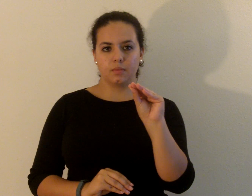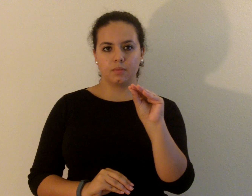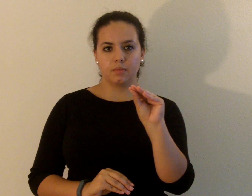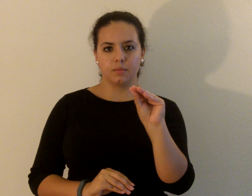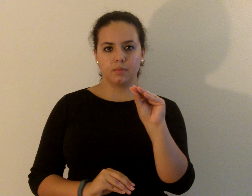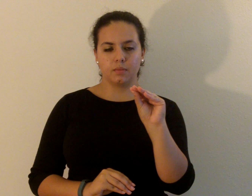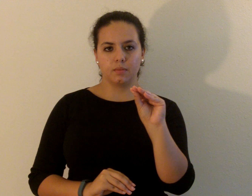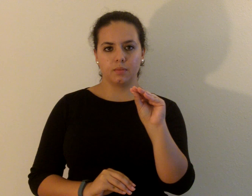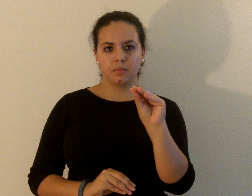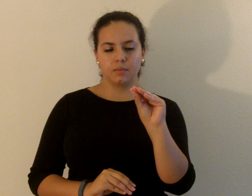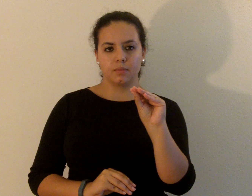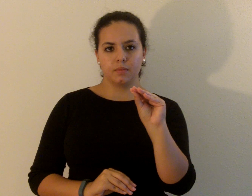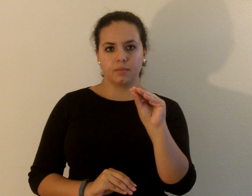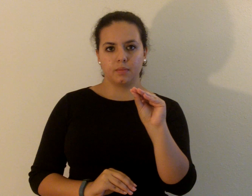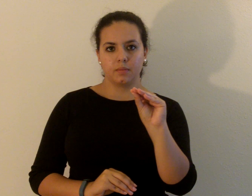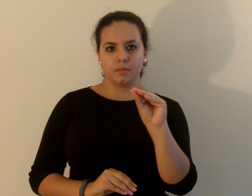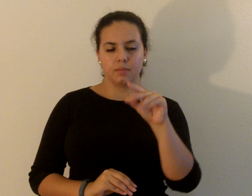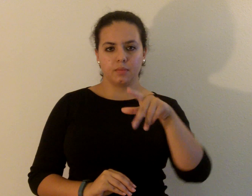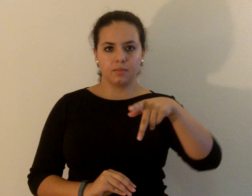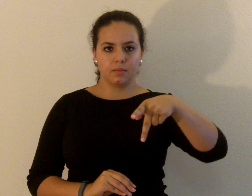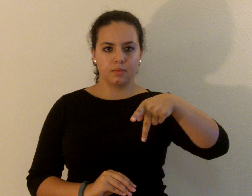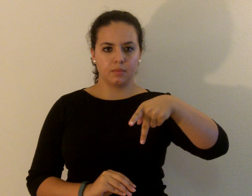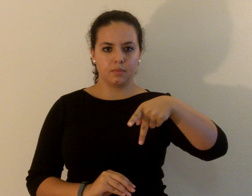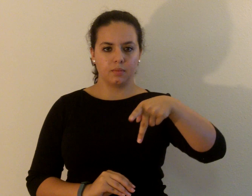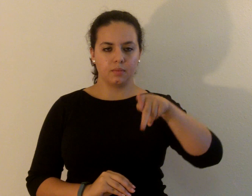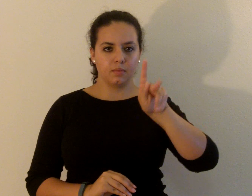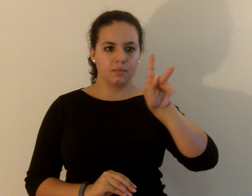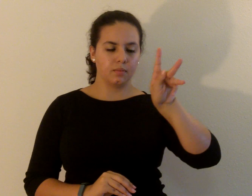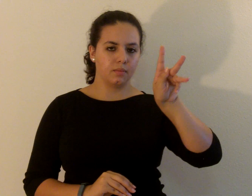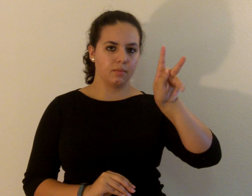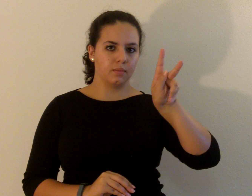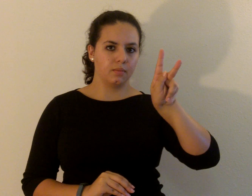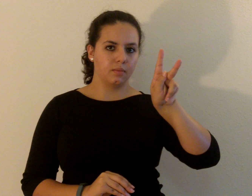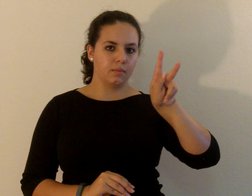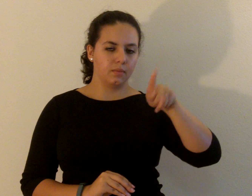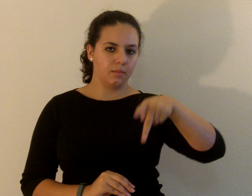need to know. P is just like our K, but it drops down.